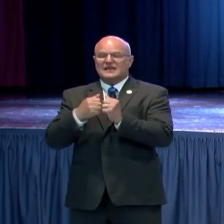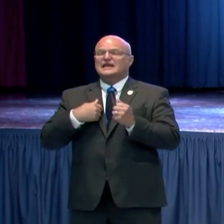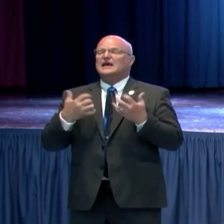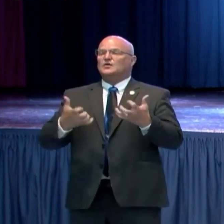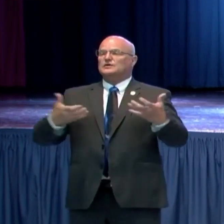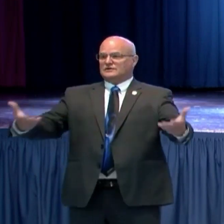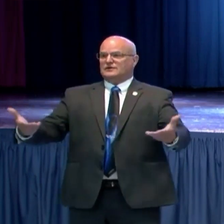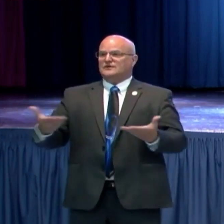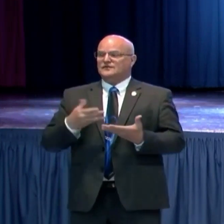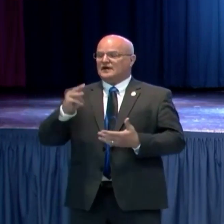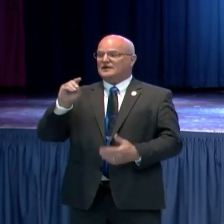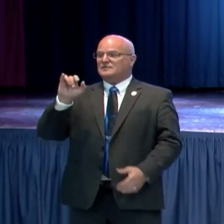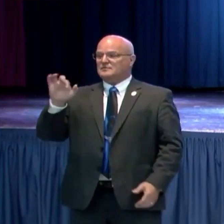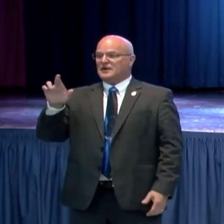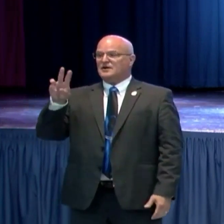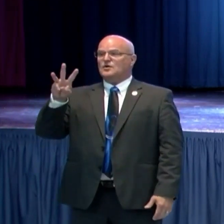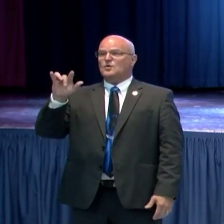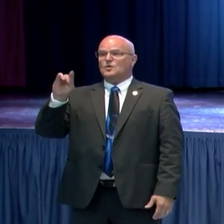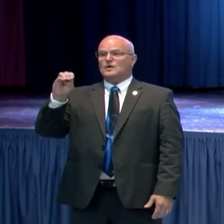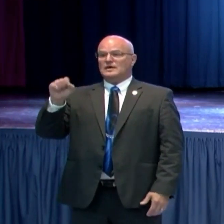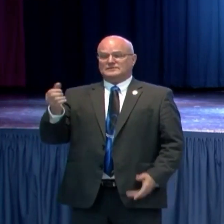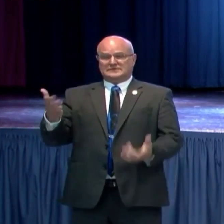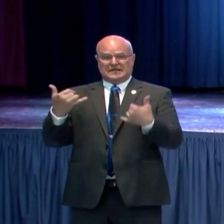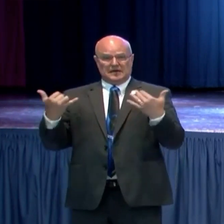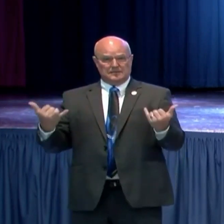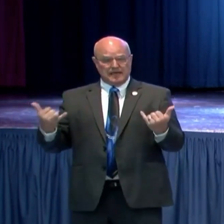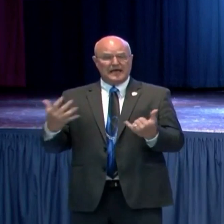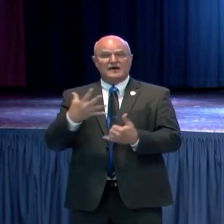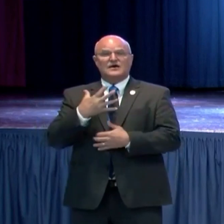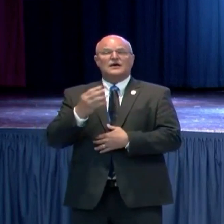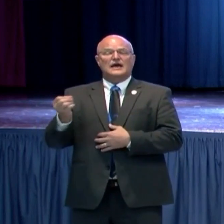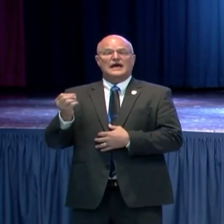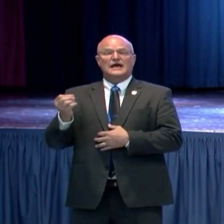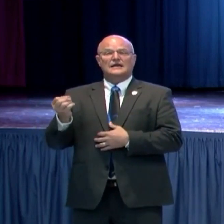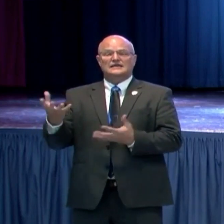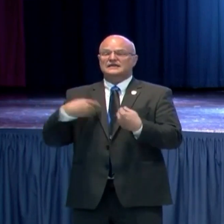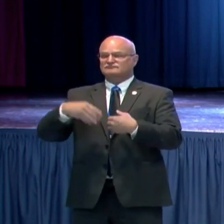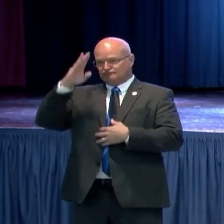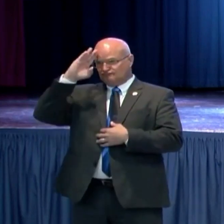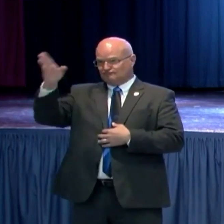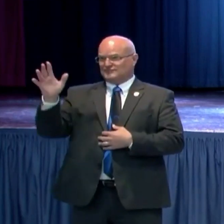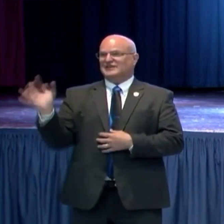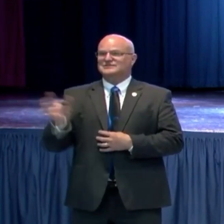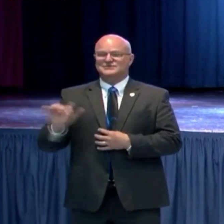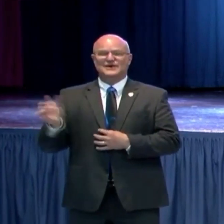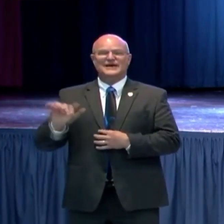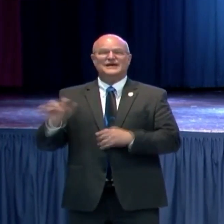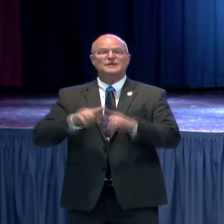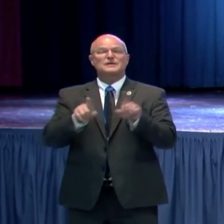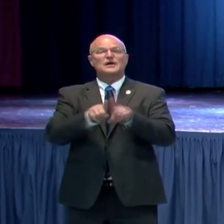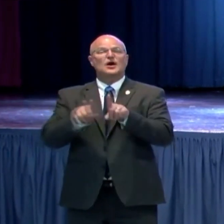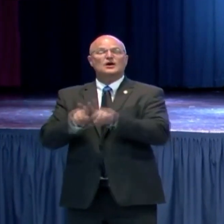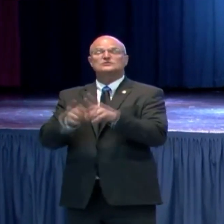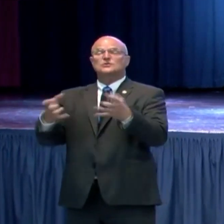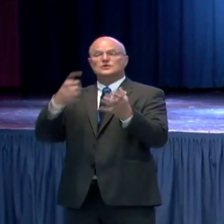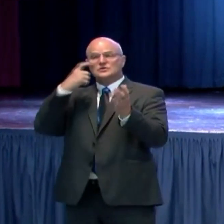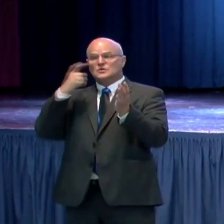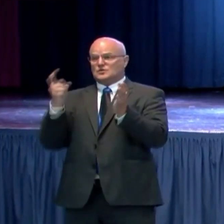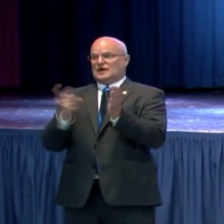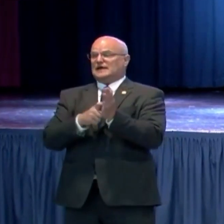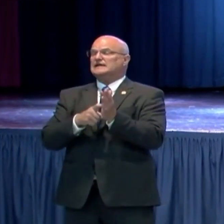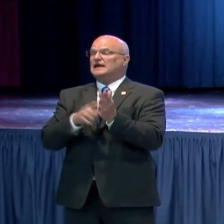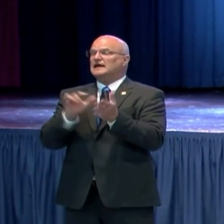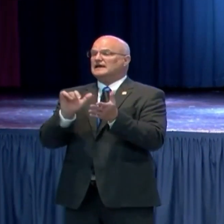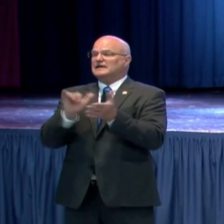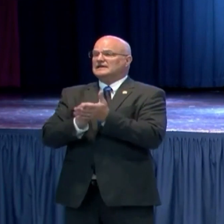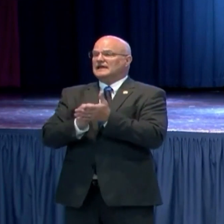wanted to invite Mayor Williams to come and to give a greeting as well. But I also wanted to